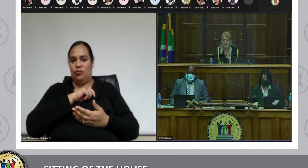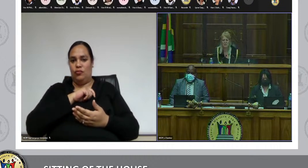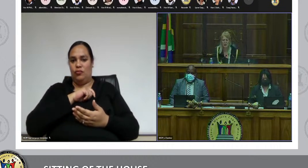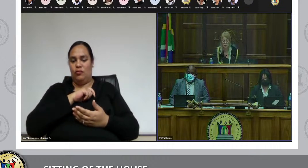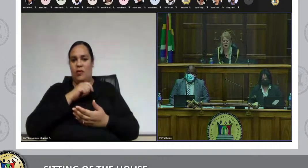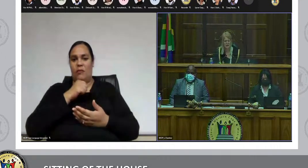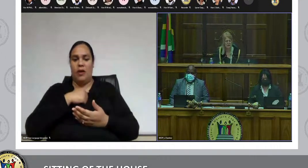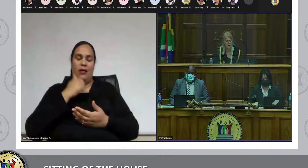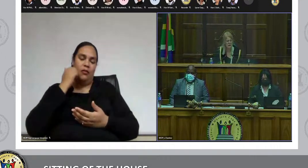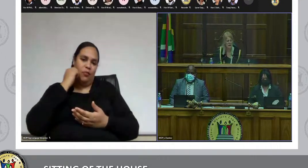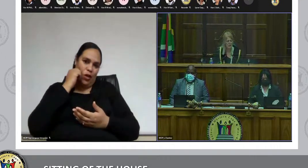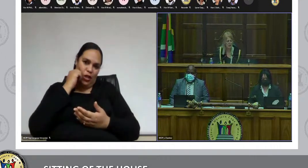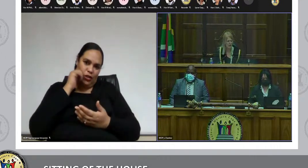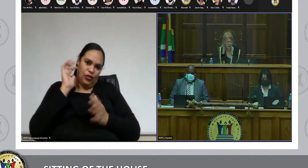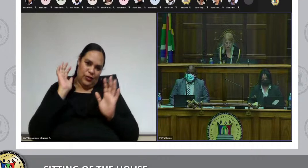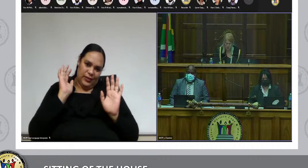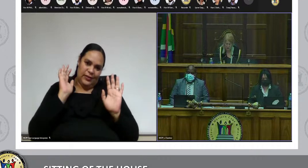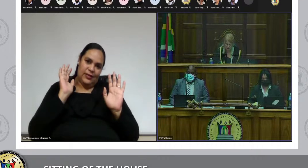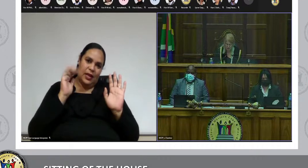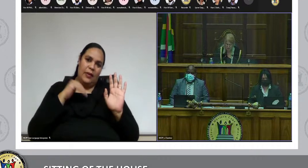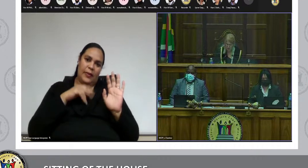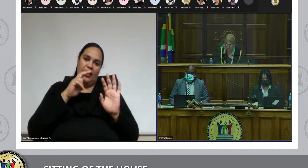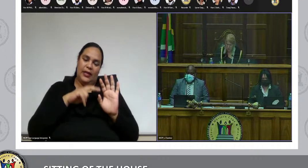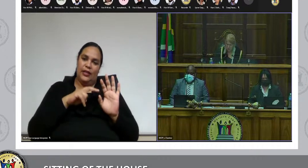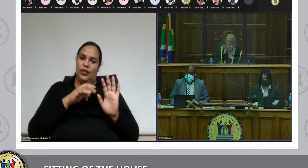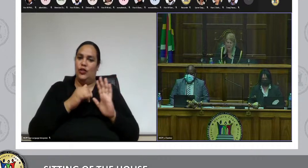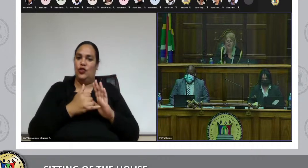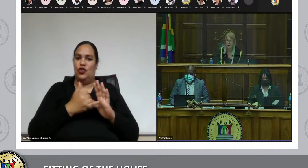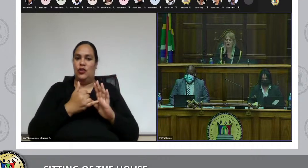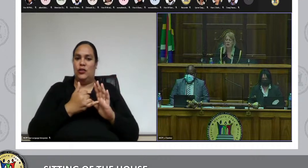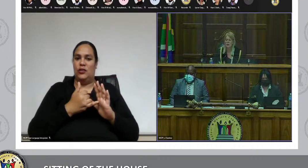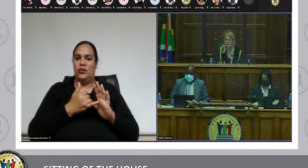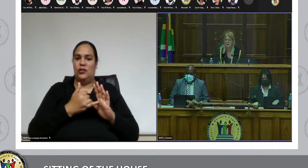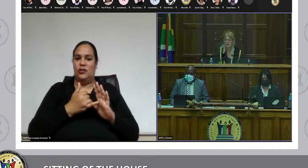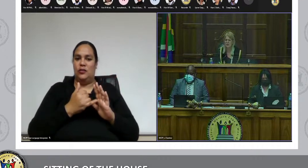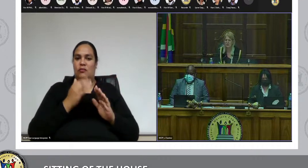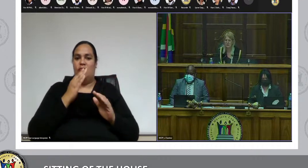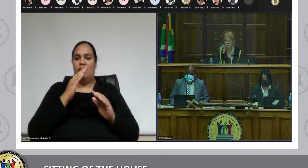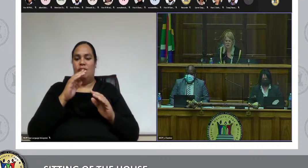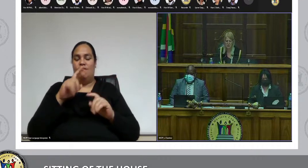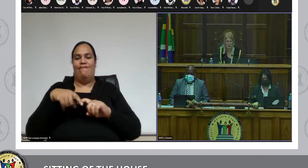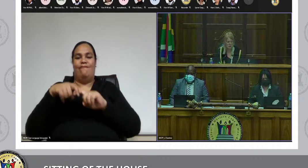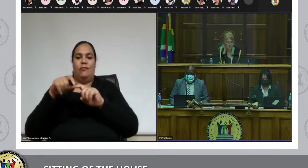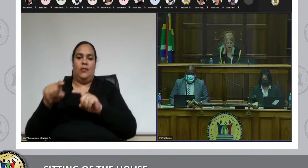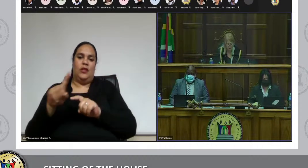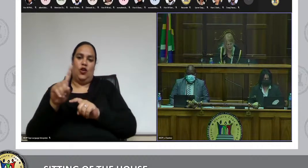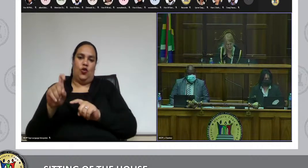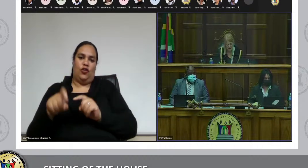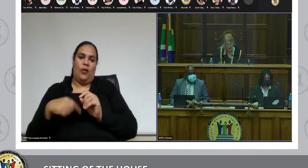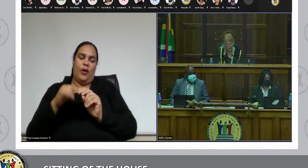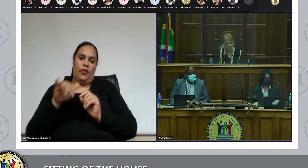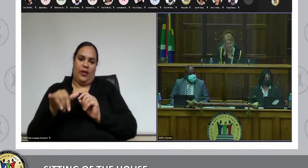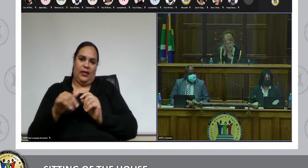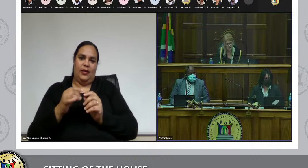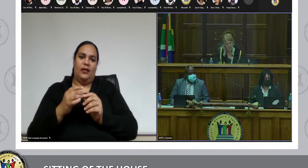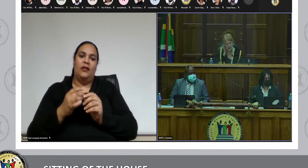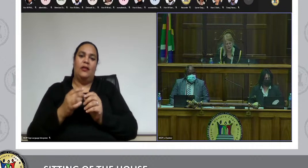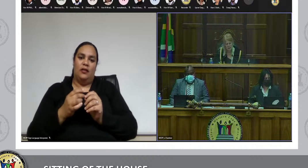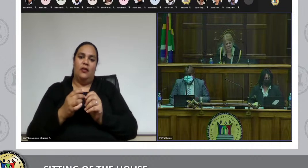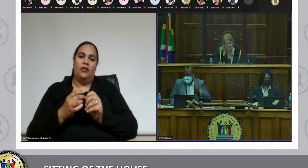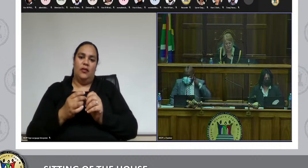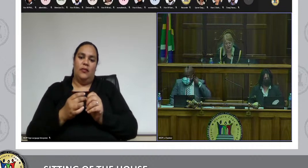my sincere apologies. I will have to just call it a day on the questions with regards to that.